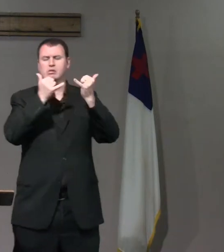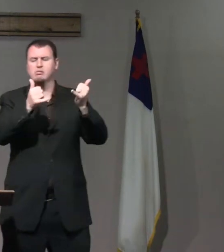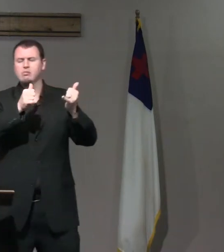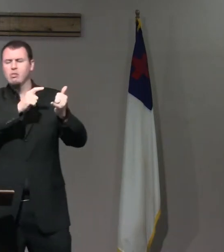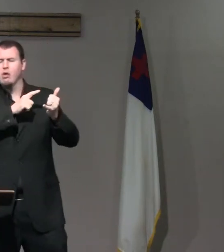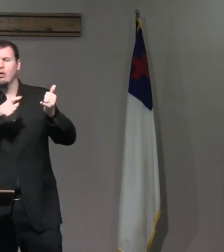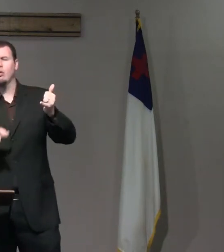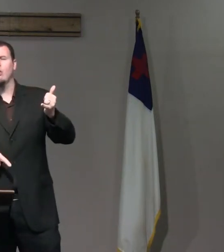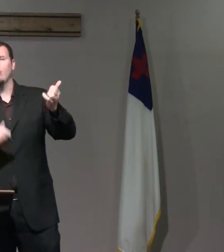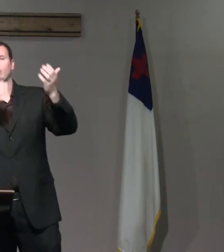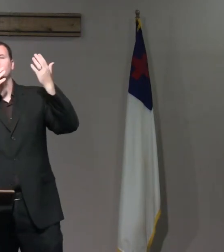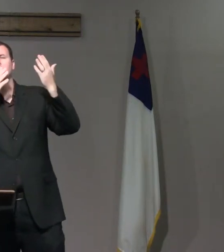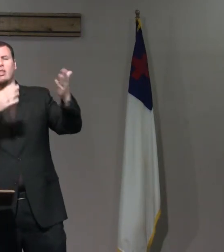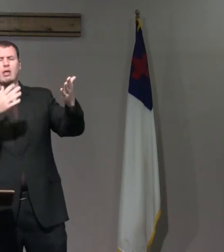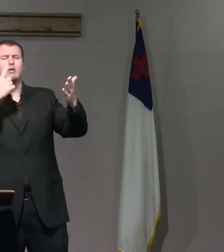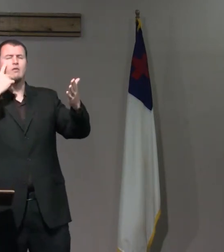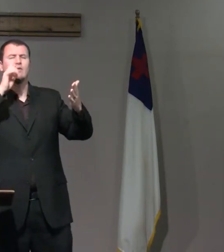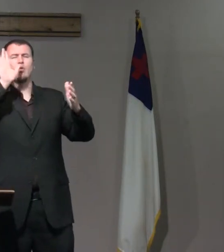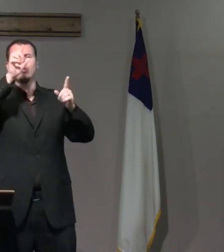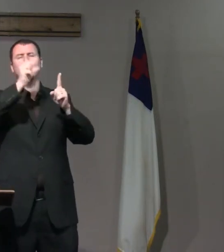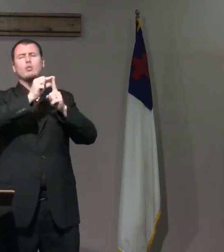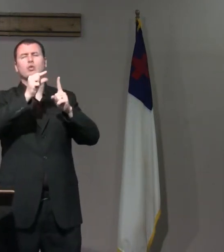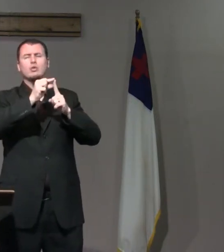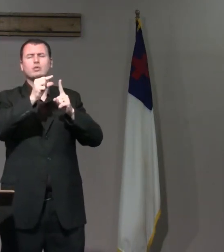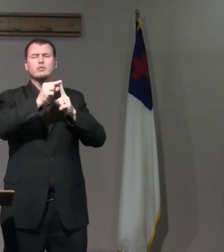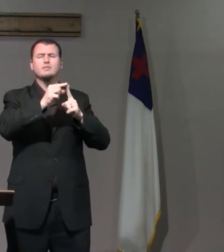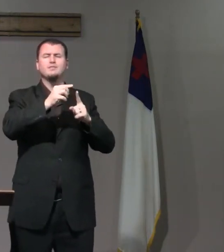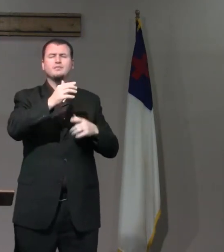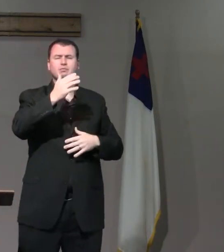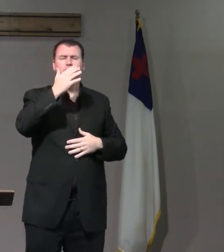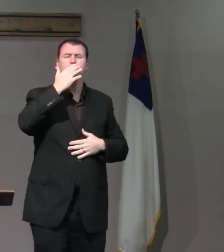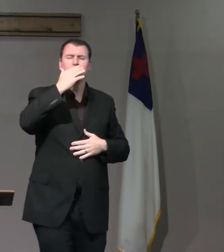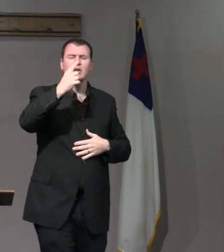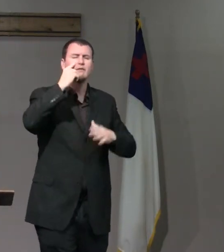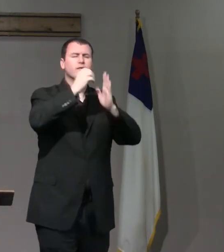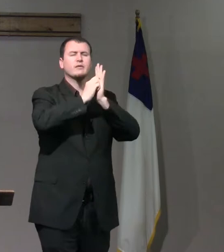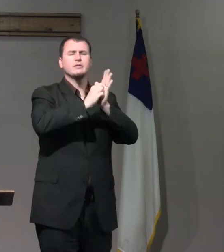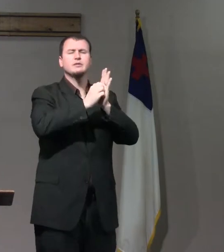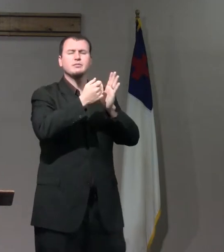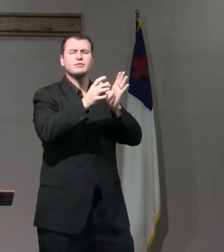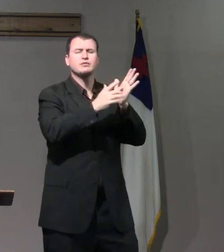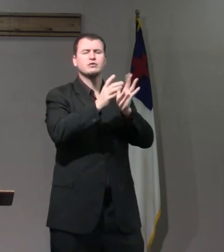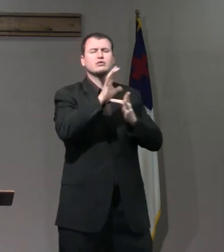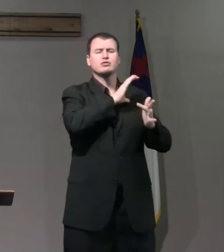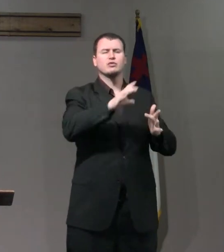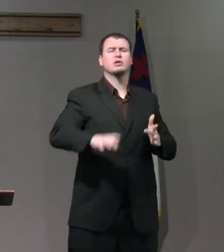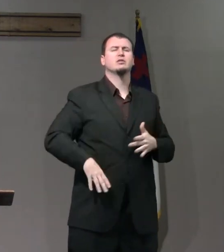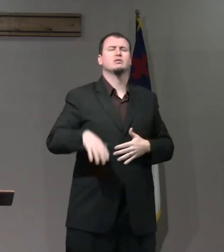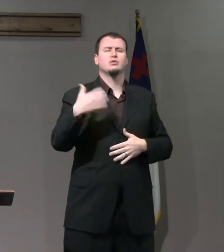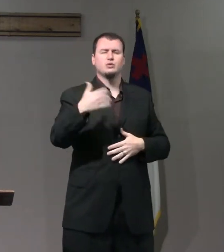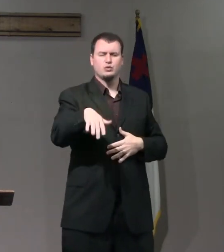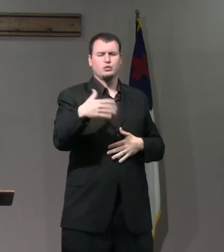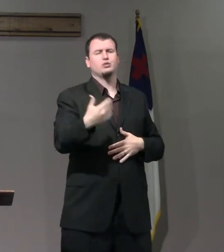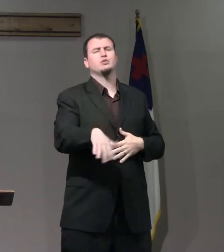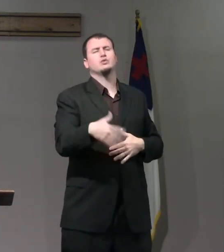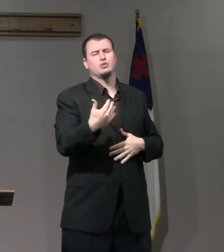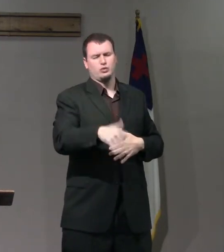So let's pray. Lord, we thank you for your word. We thank you for the example of Jesus Christ.